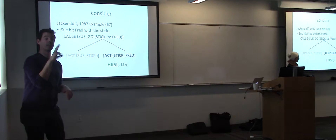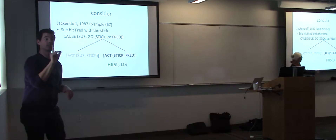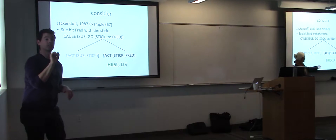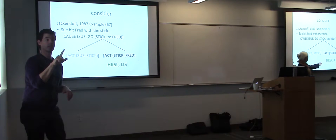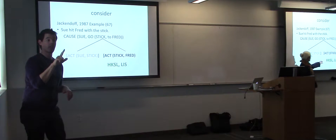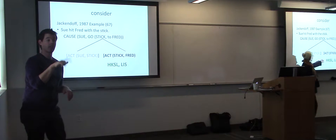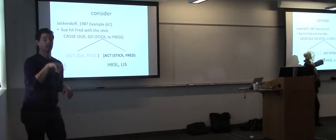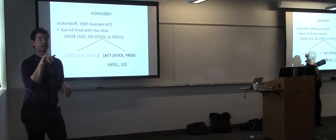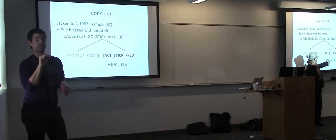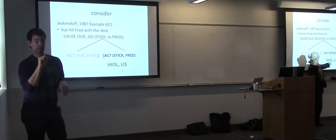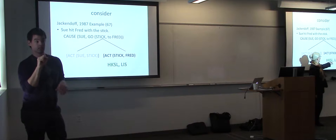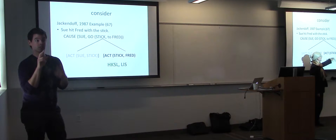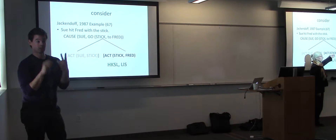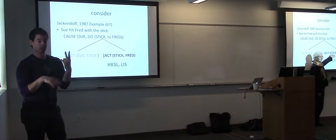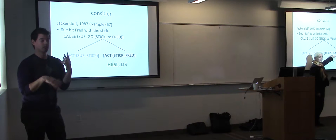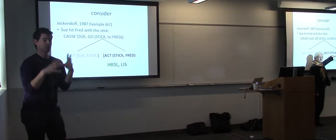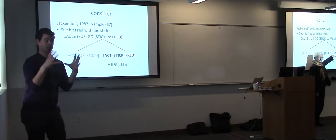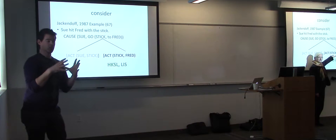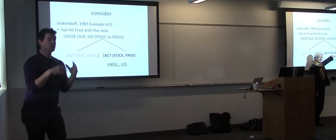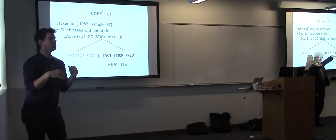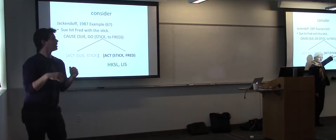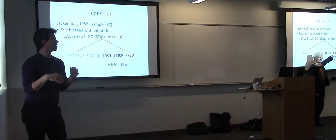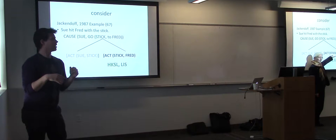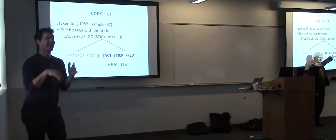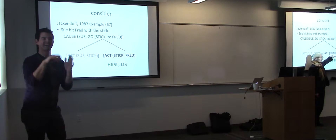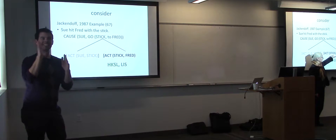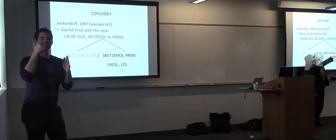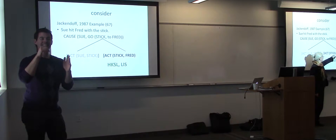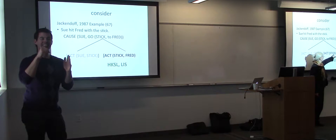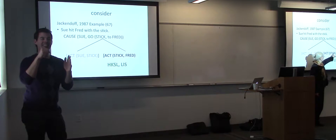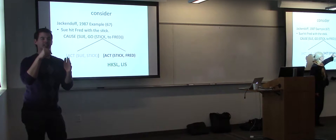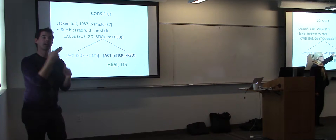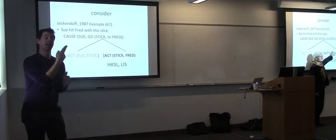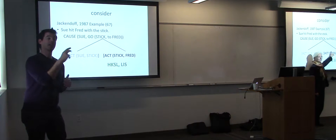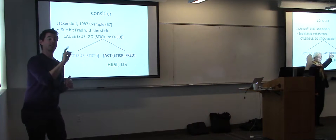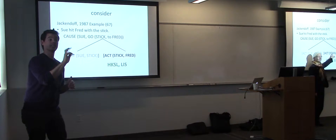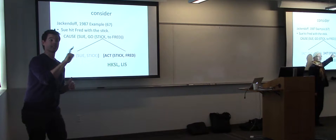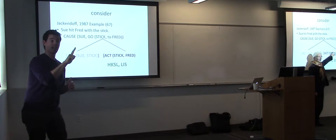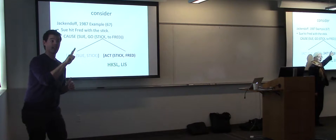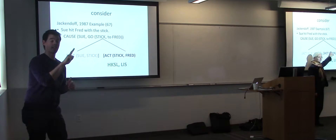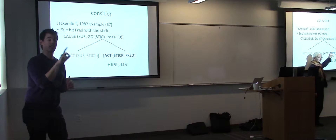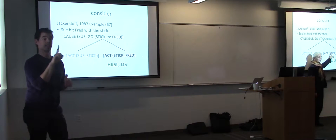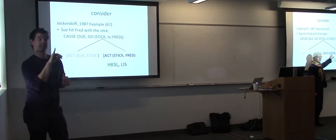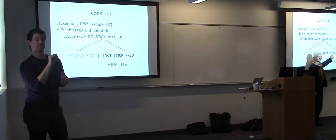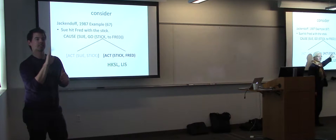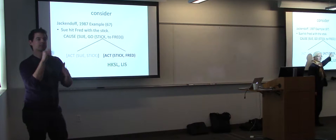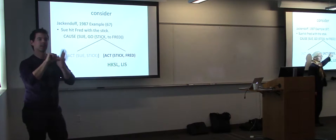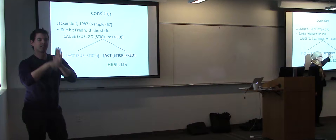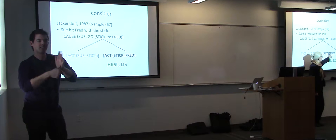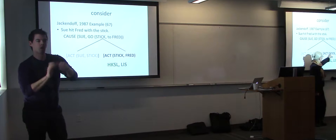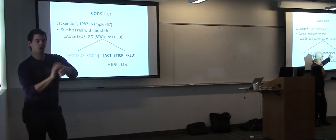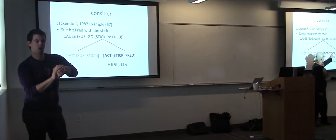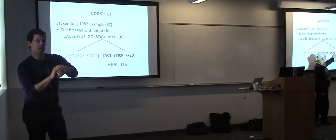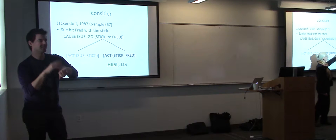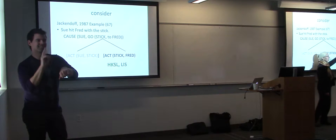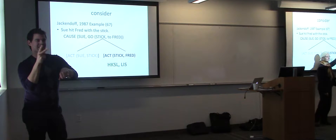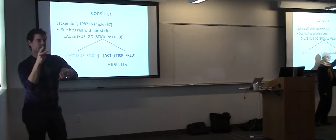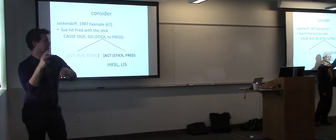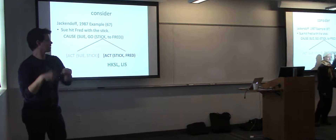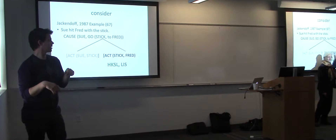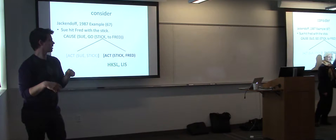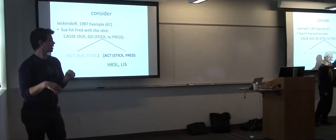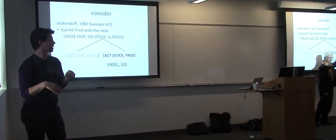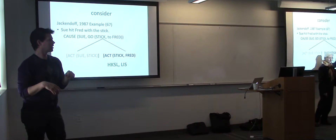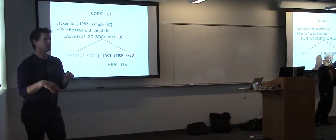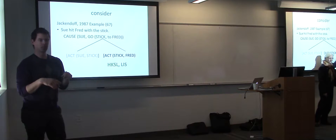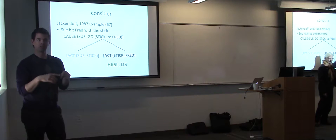are actually emphasizing the second part because they're using the object handshake and they're